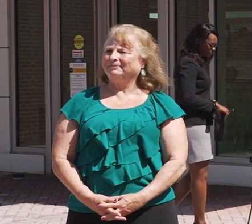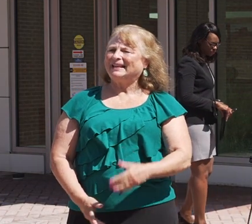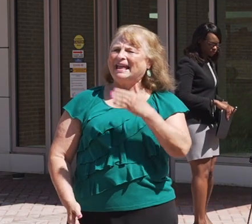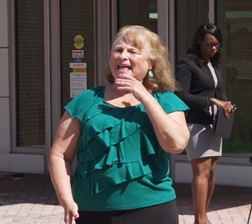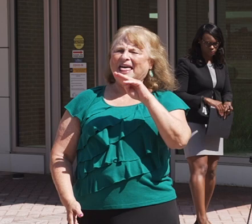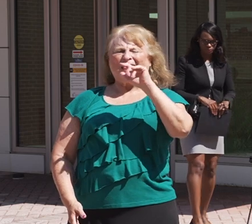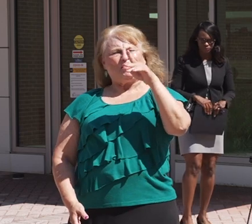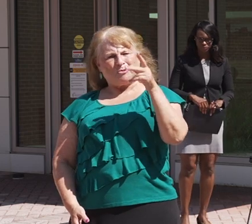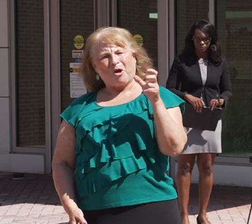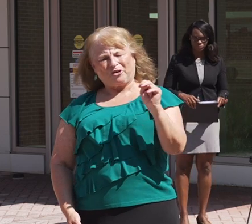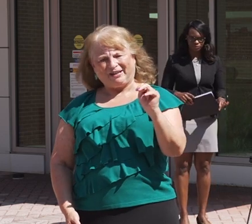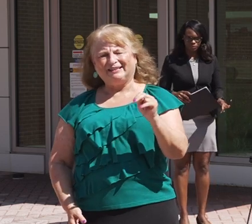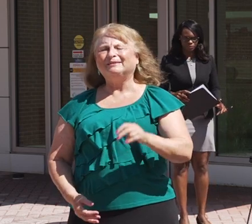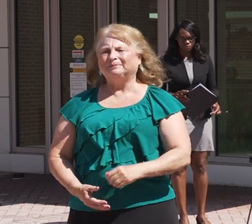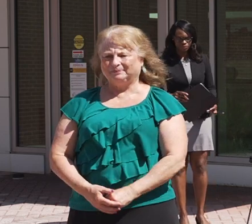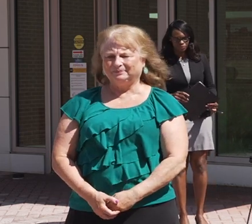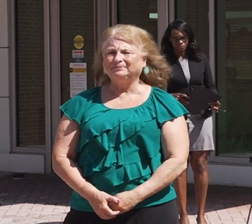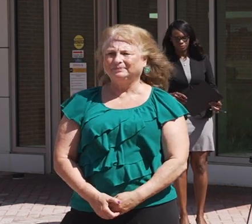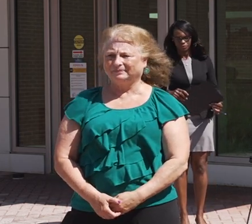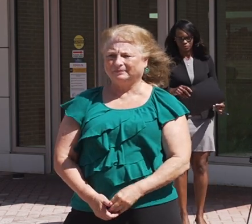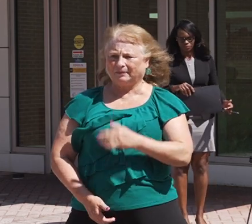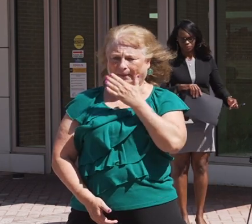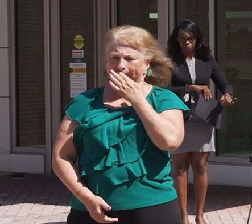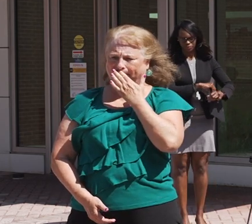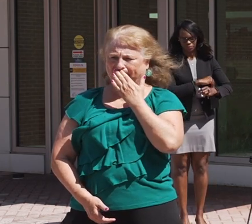Thank you, Maureen.